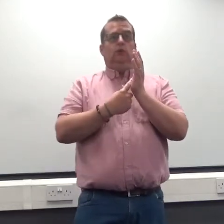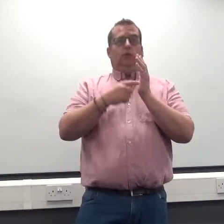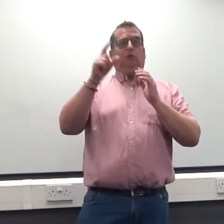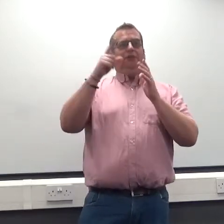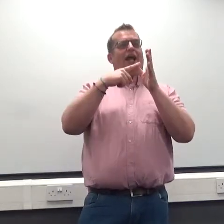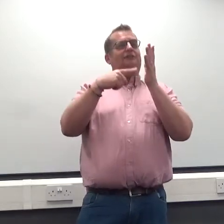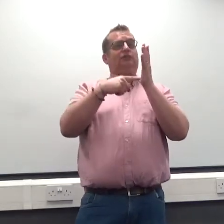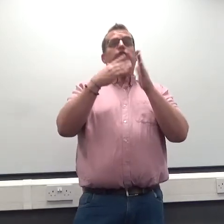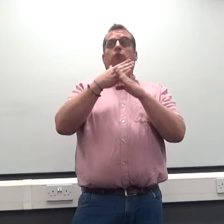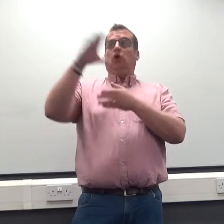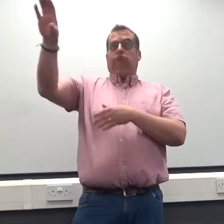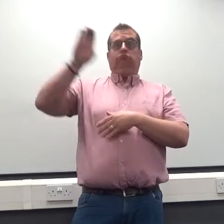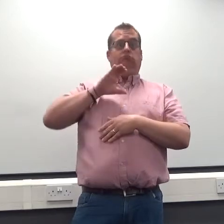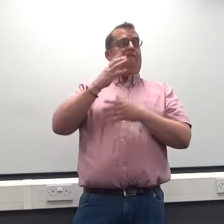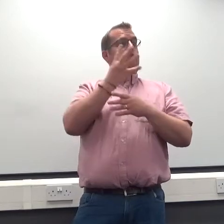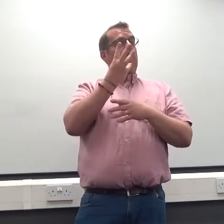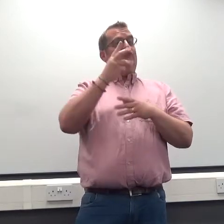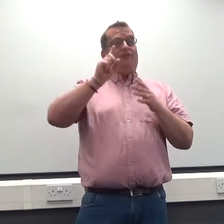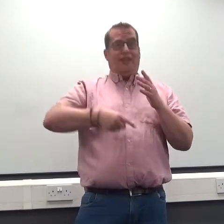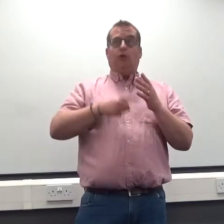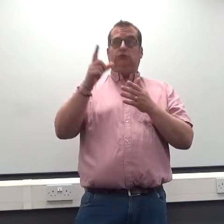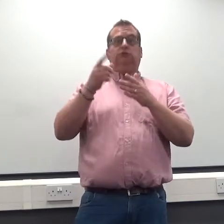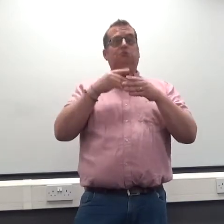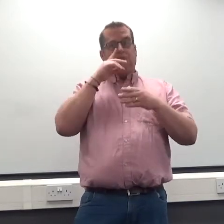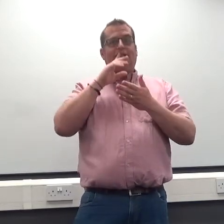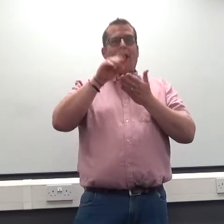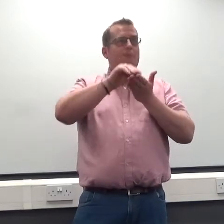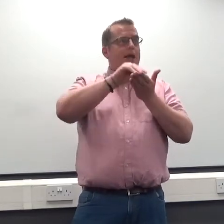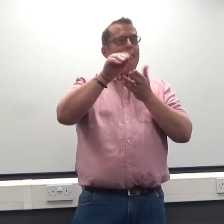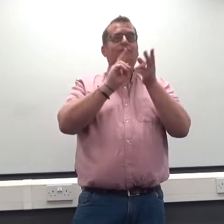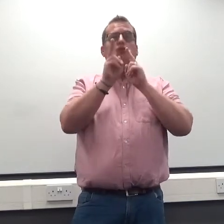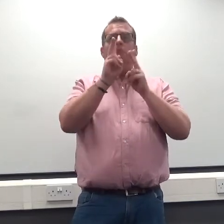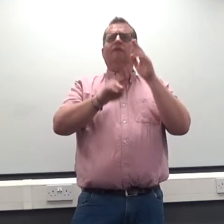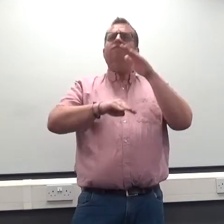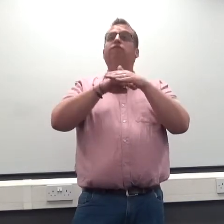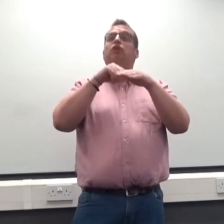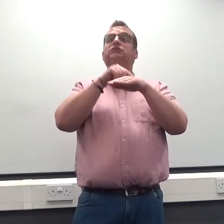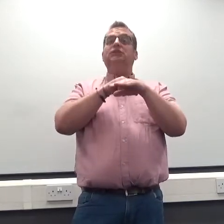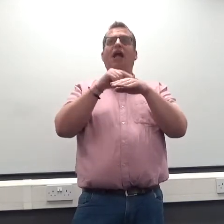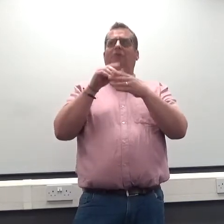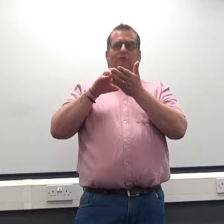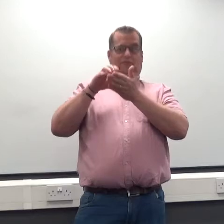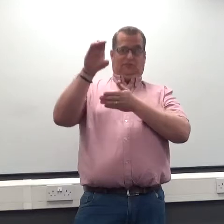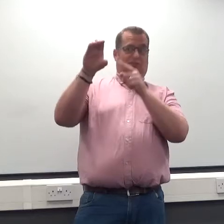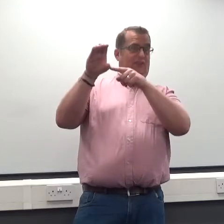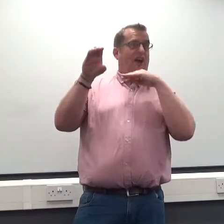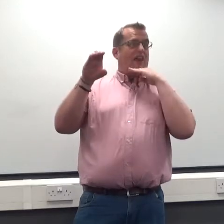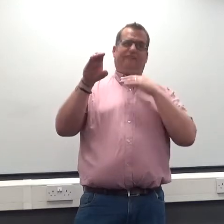it's £43,000 which has been allotted, which means that you can use that money to pay for